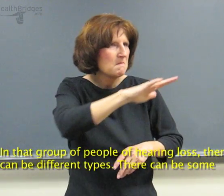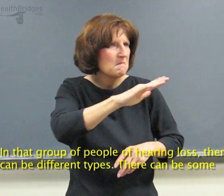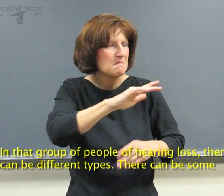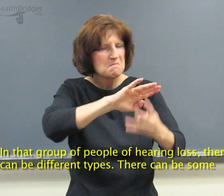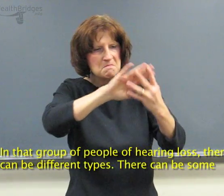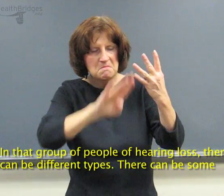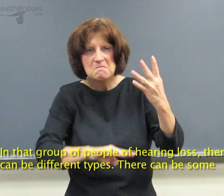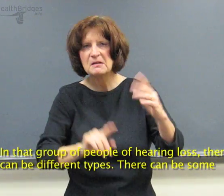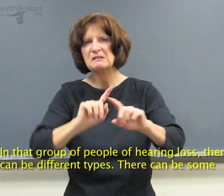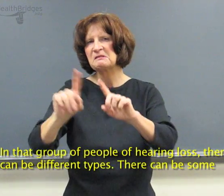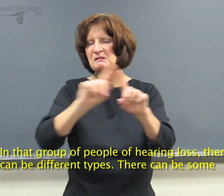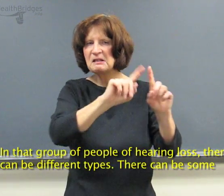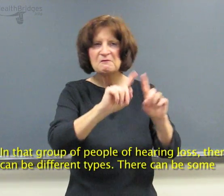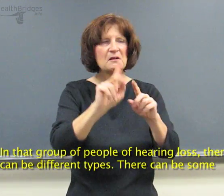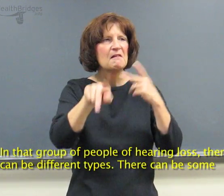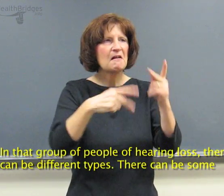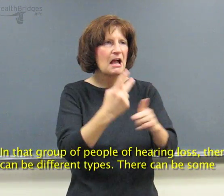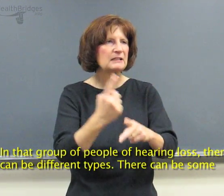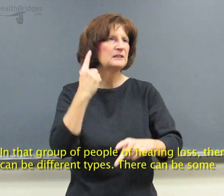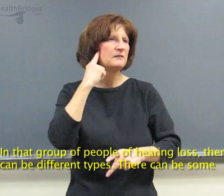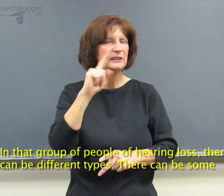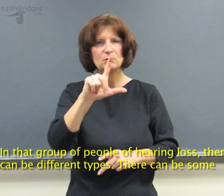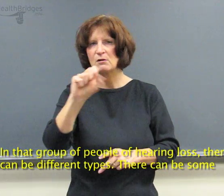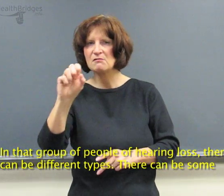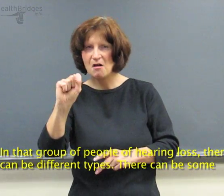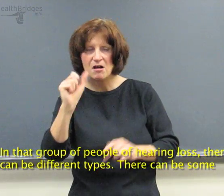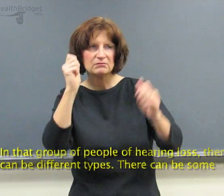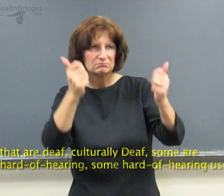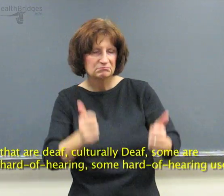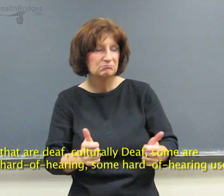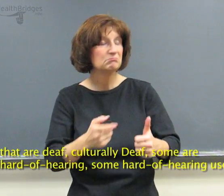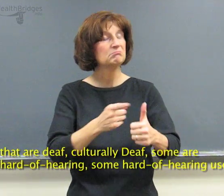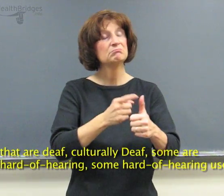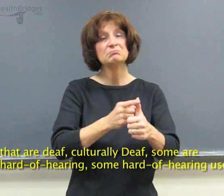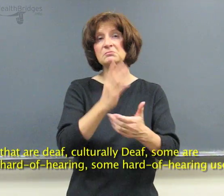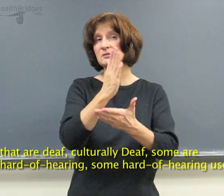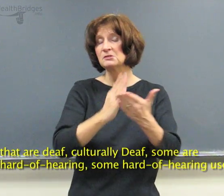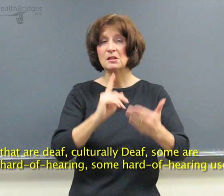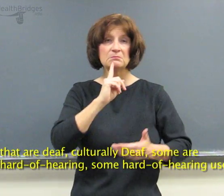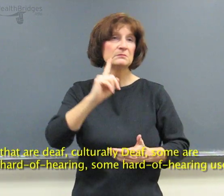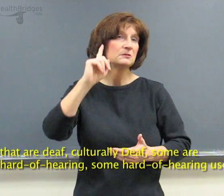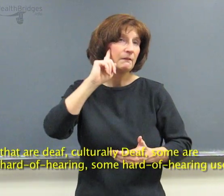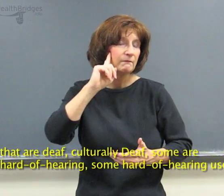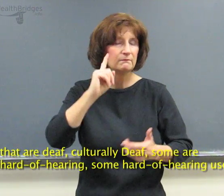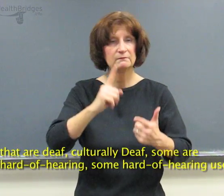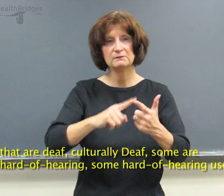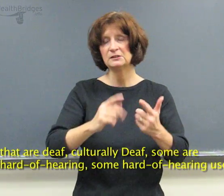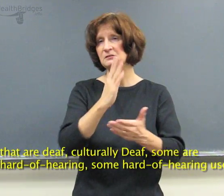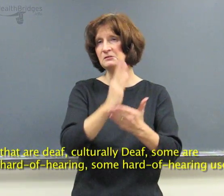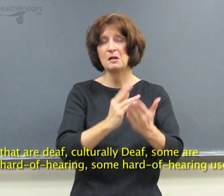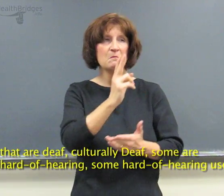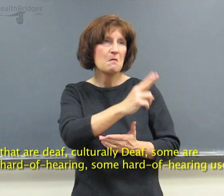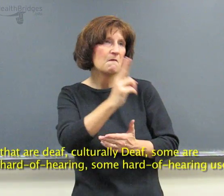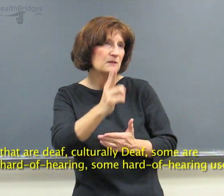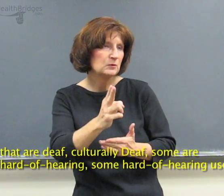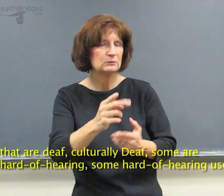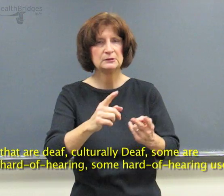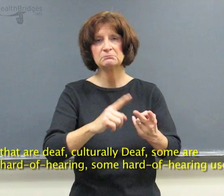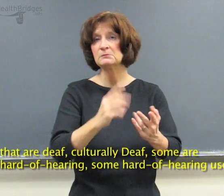In that group of people of hearing loss, it can be different types. There can be some that are deaf, culturally